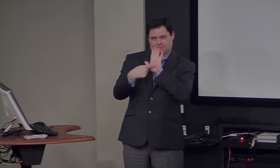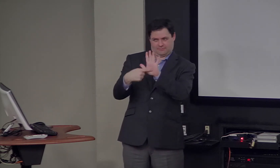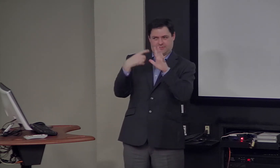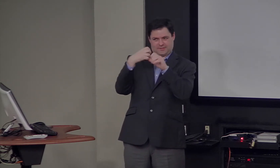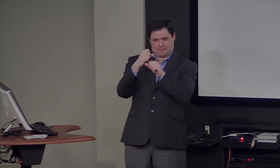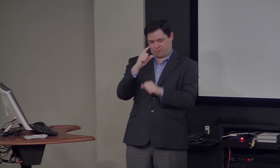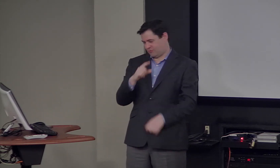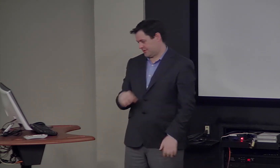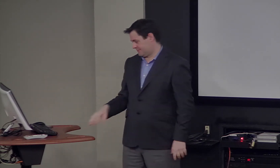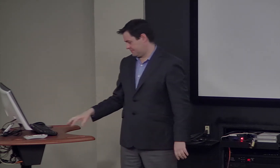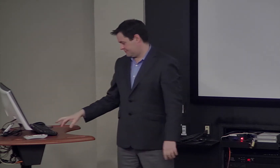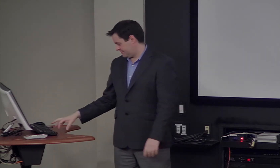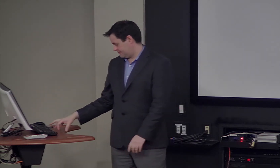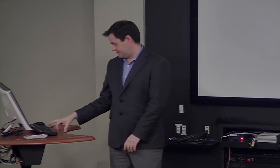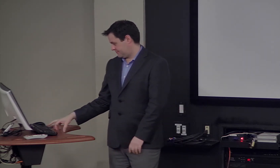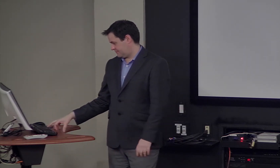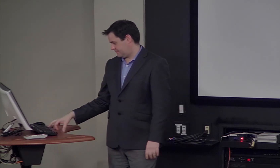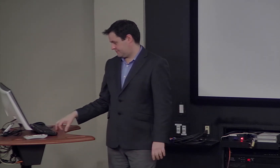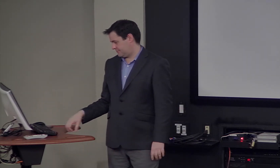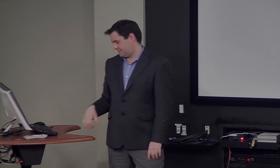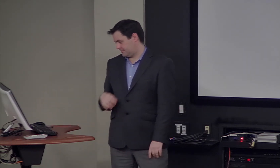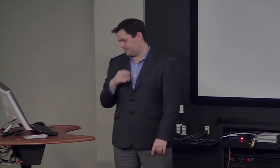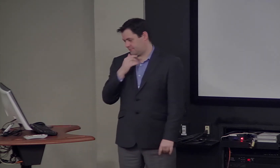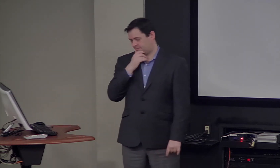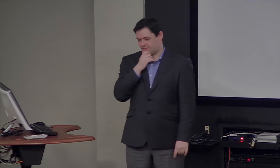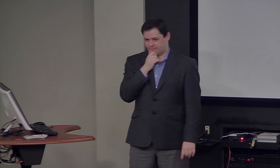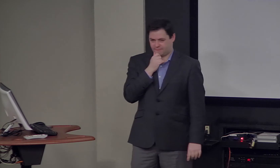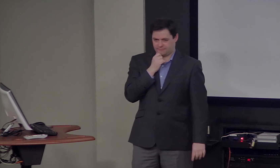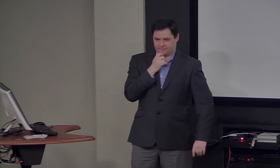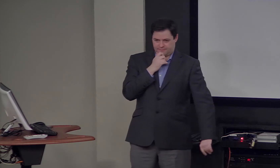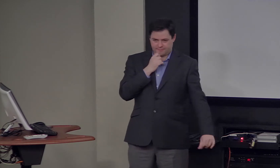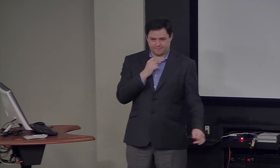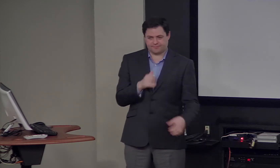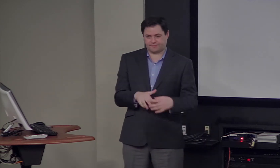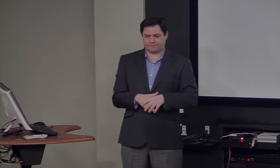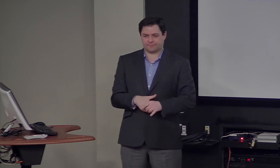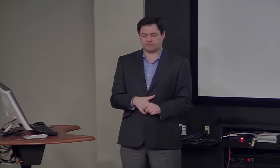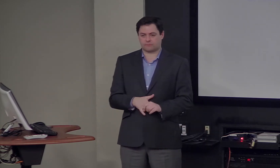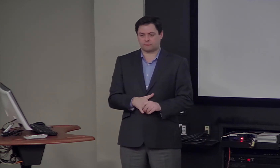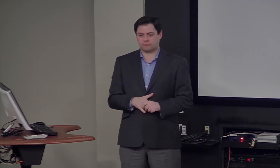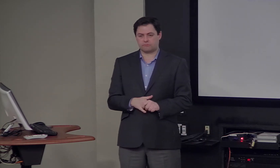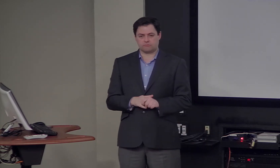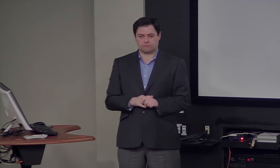had a good sense of what the meaning was behind those graphs. So here's a good summary for you.